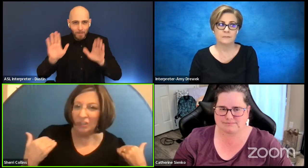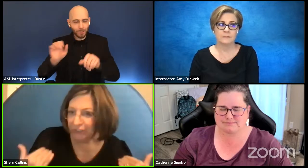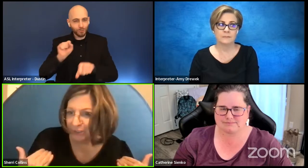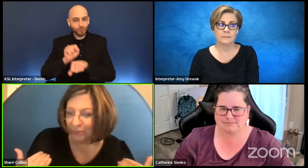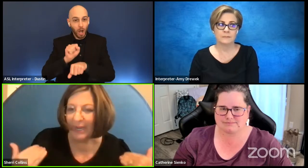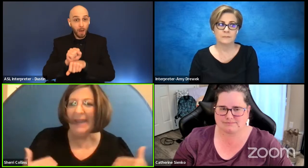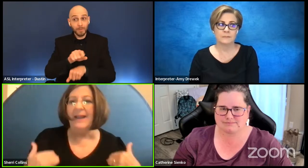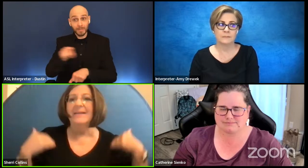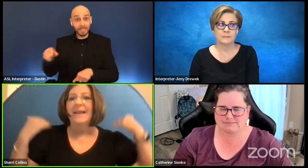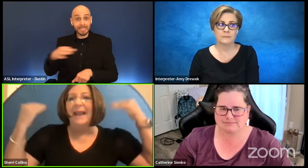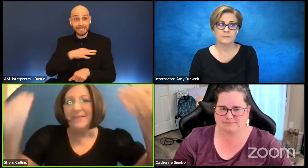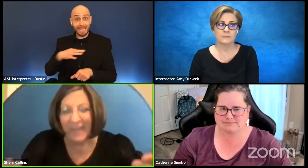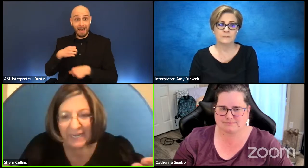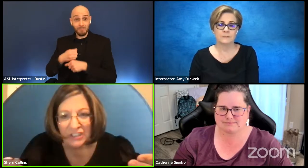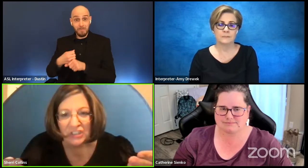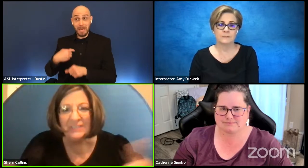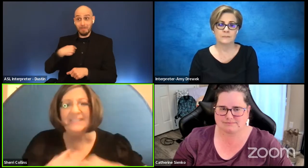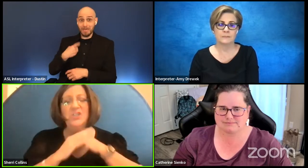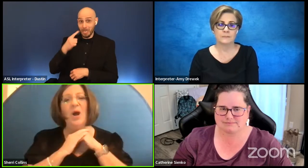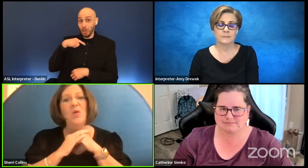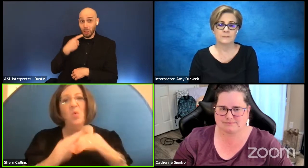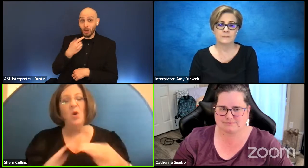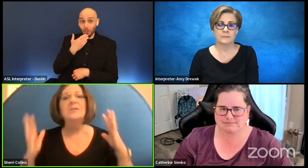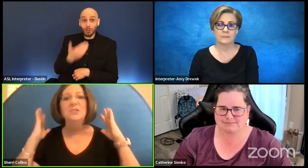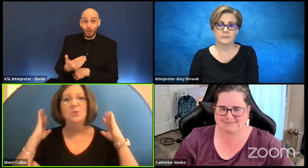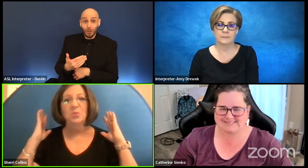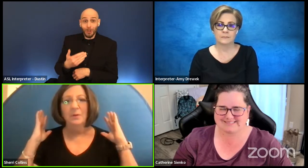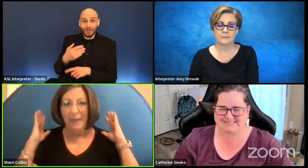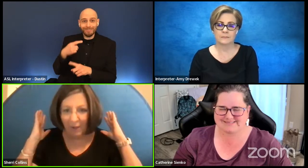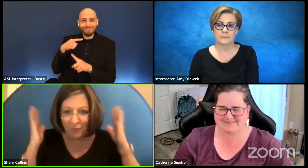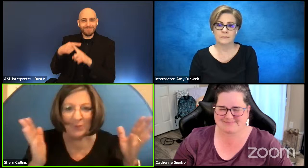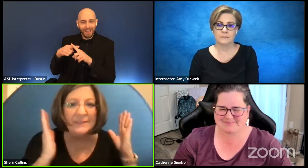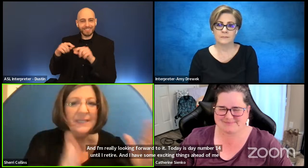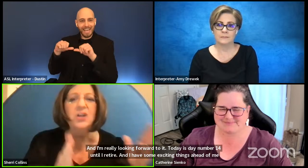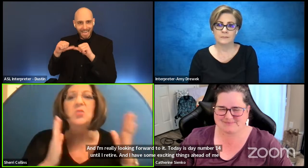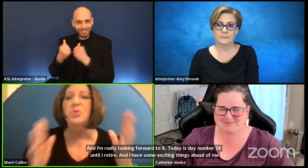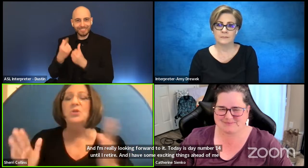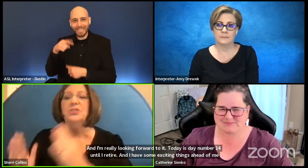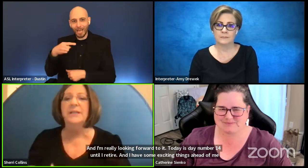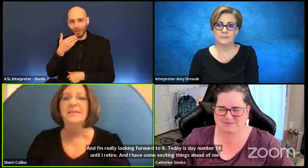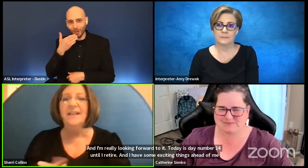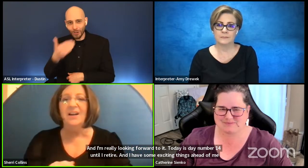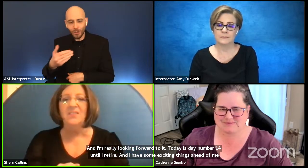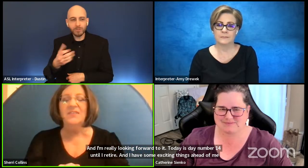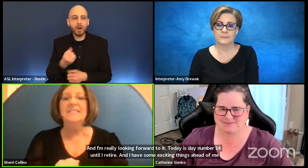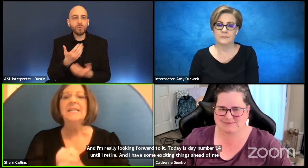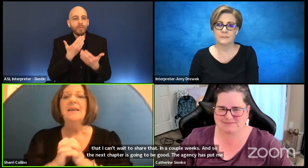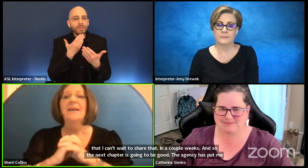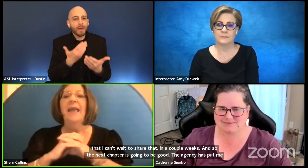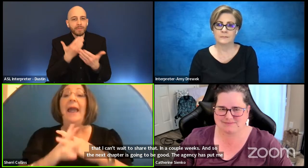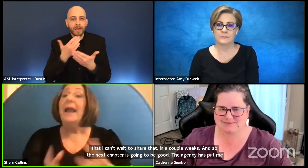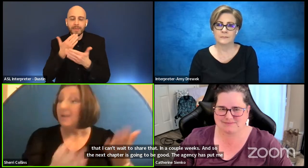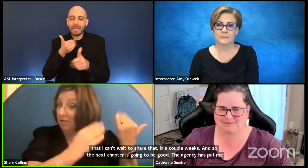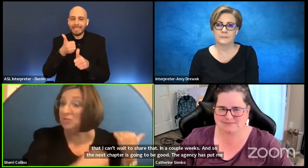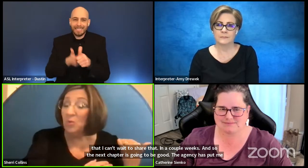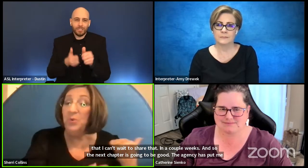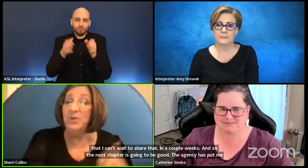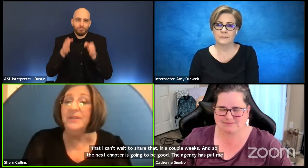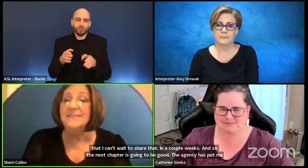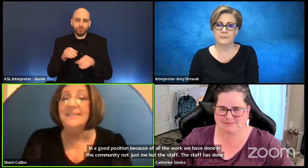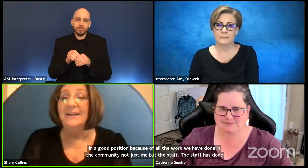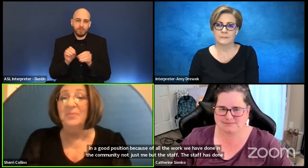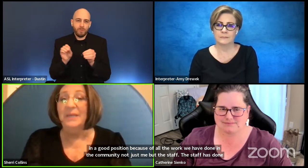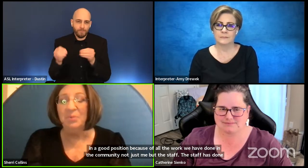look good too, and the agency. So I want to every single person in the office, and